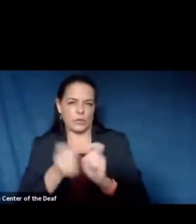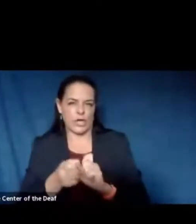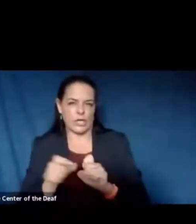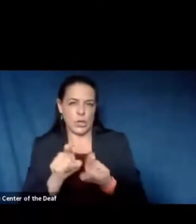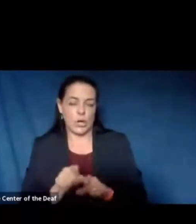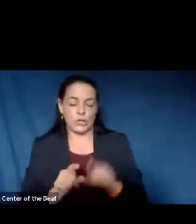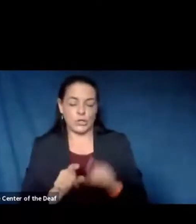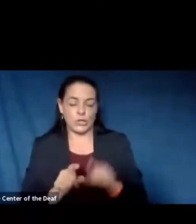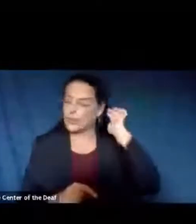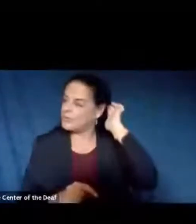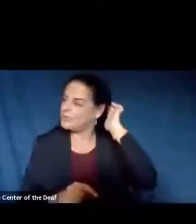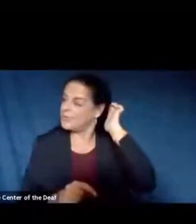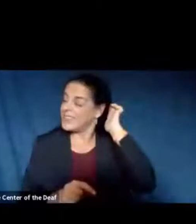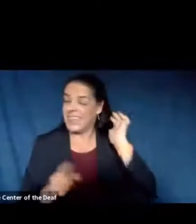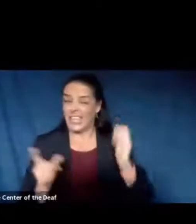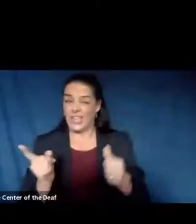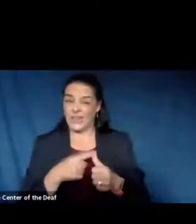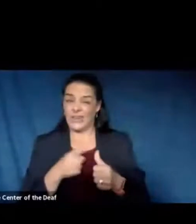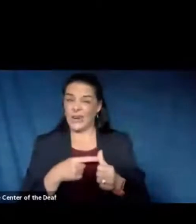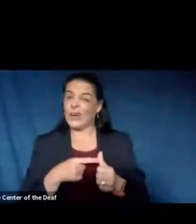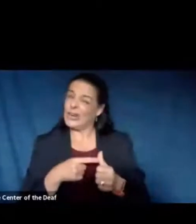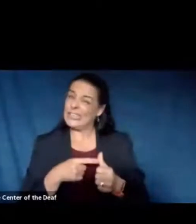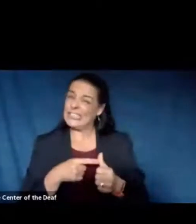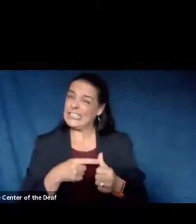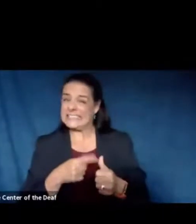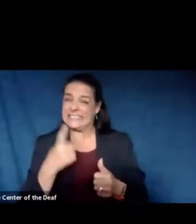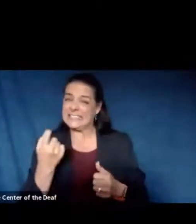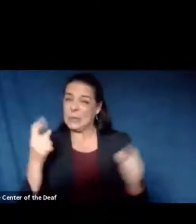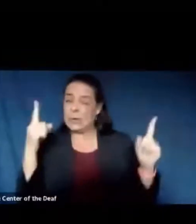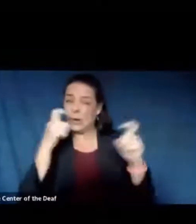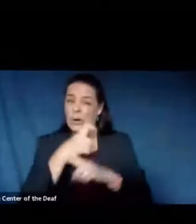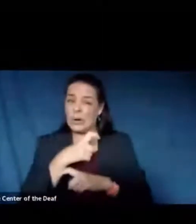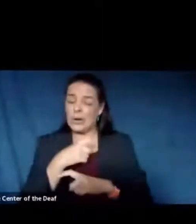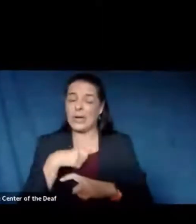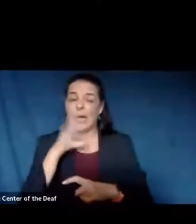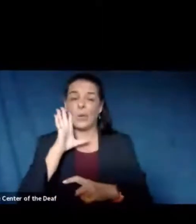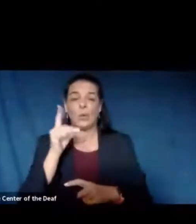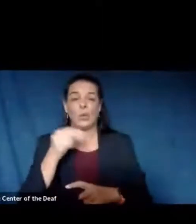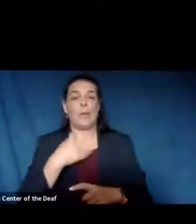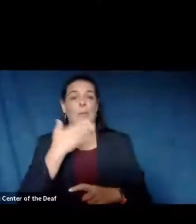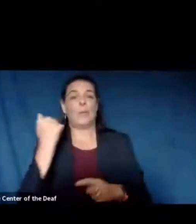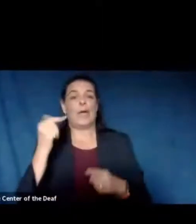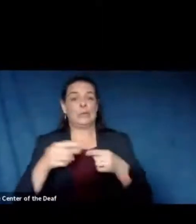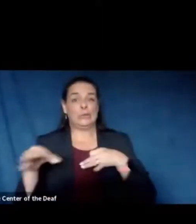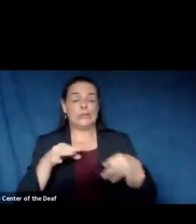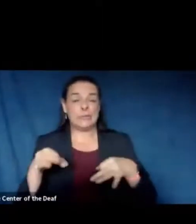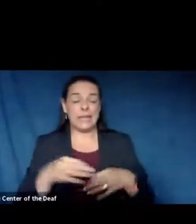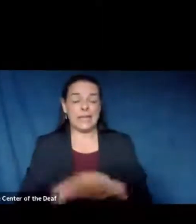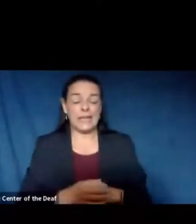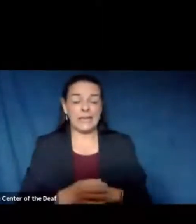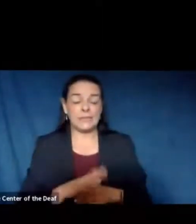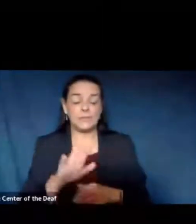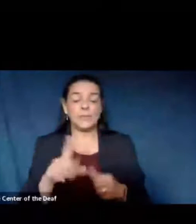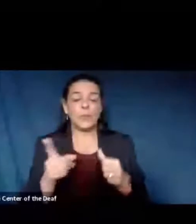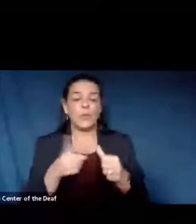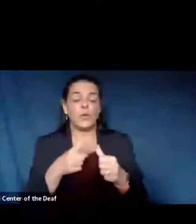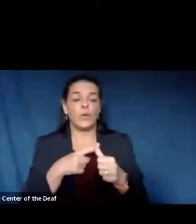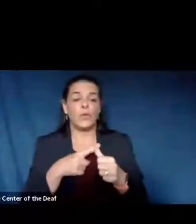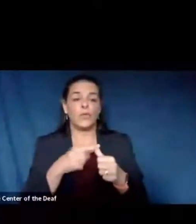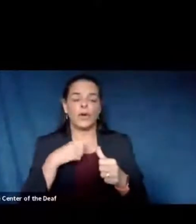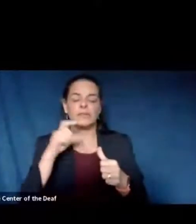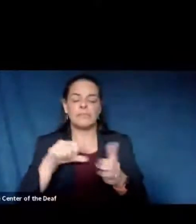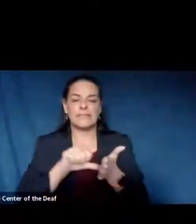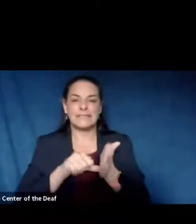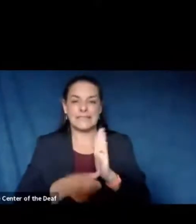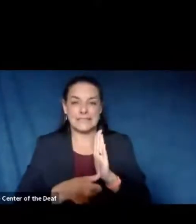start by saying that this can be relatively complicated, so I'll do my best to break it down. First and foremost, I want to stress that